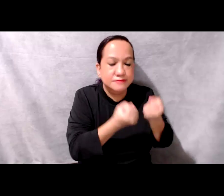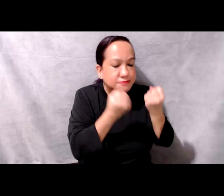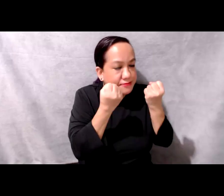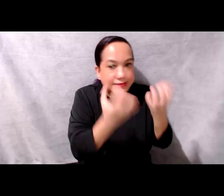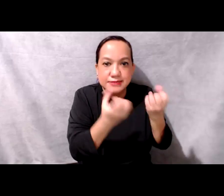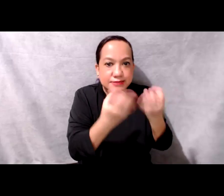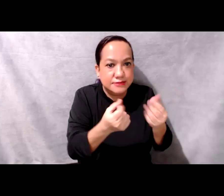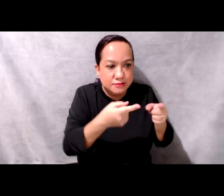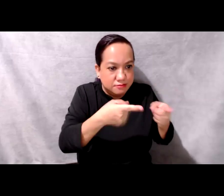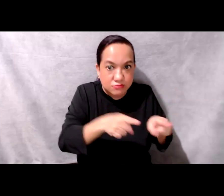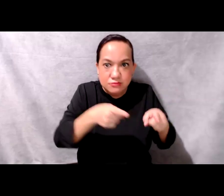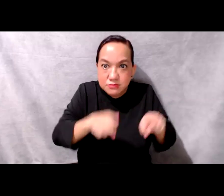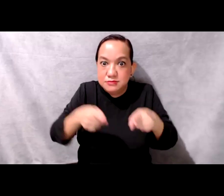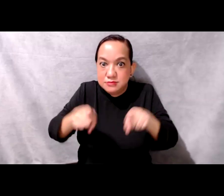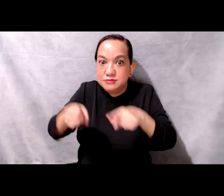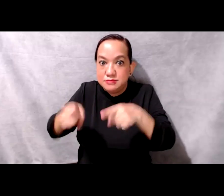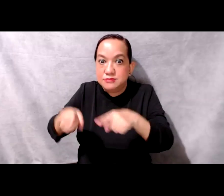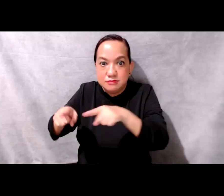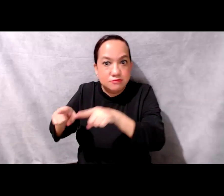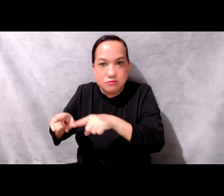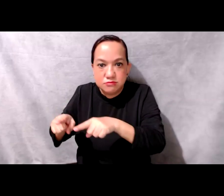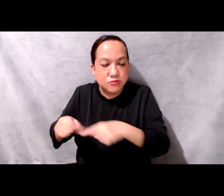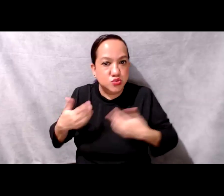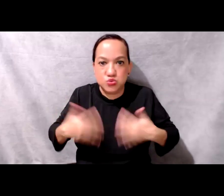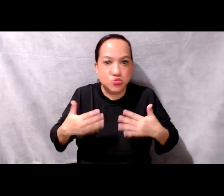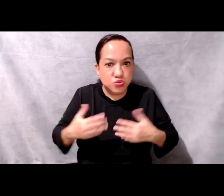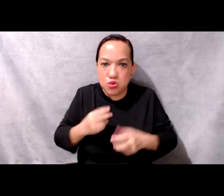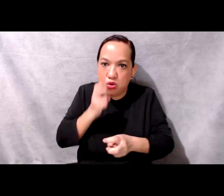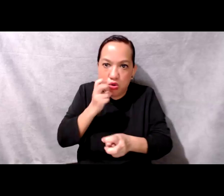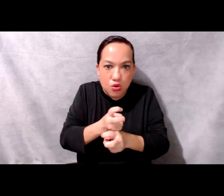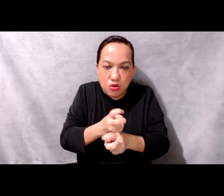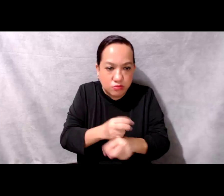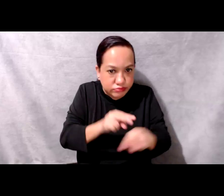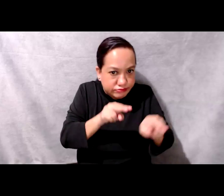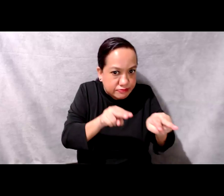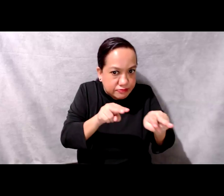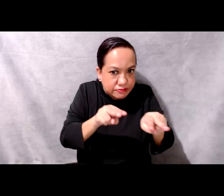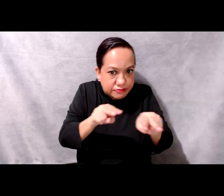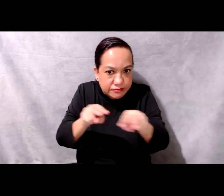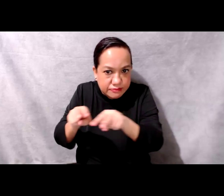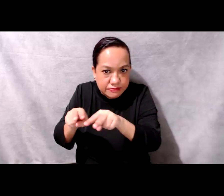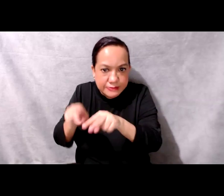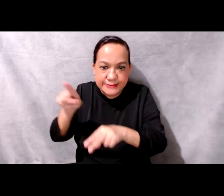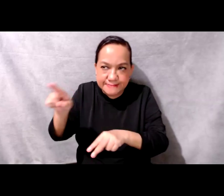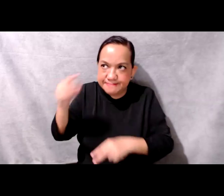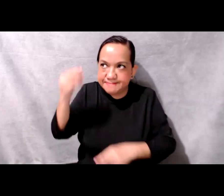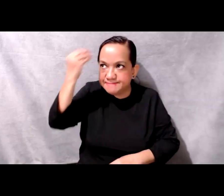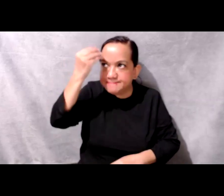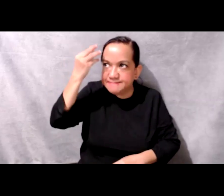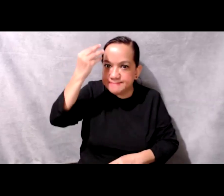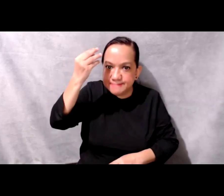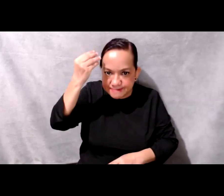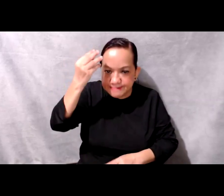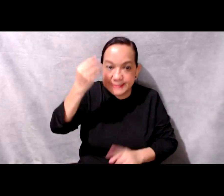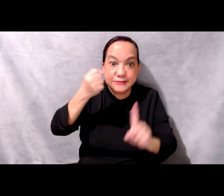level. And finally, also to give to consider the special impact of ADB project in the conflict